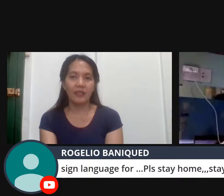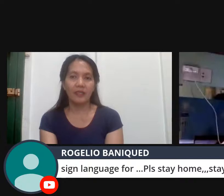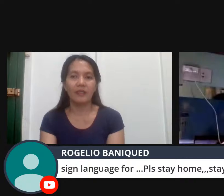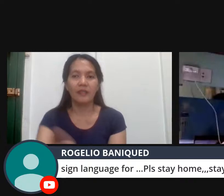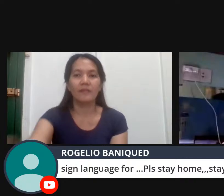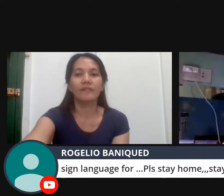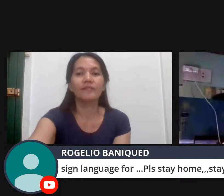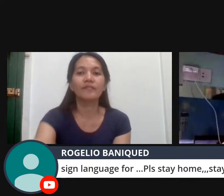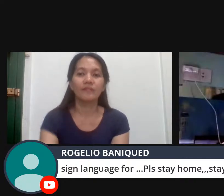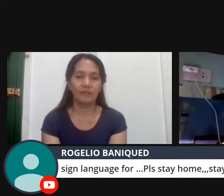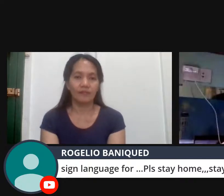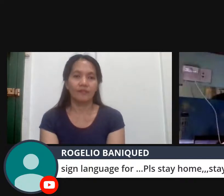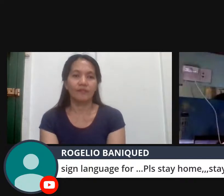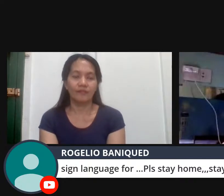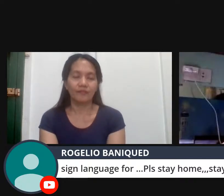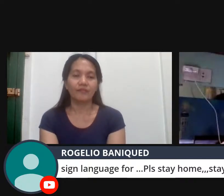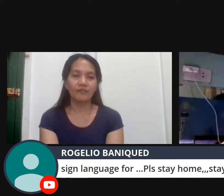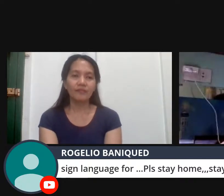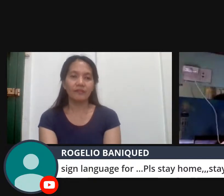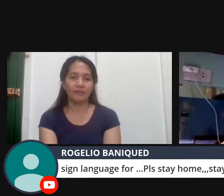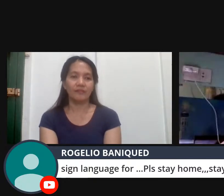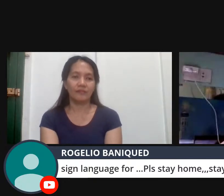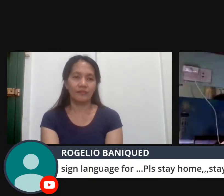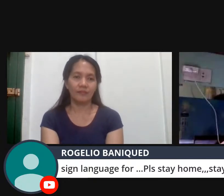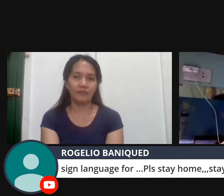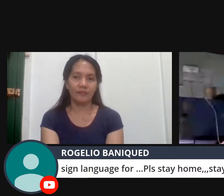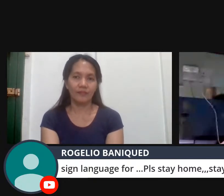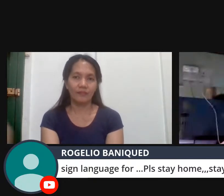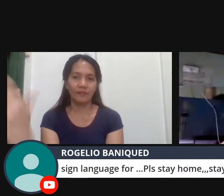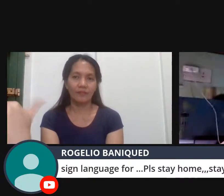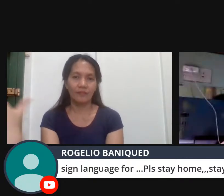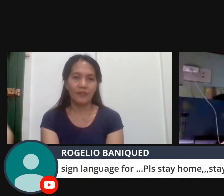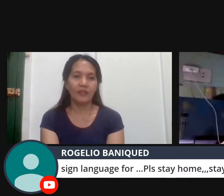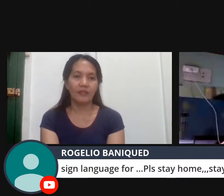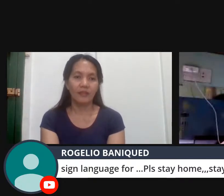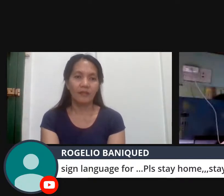where, why? Okay.